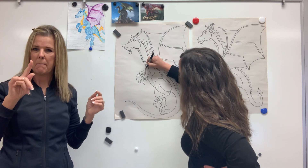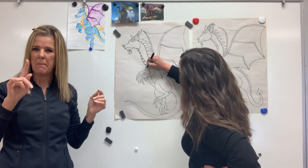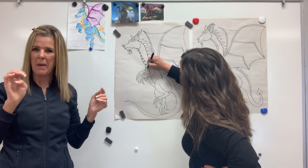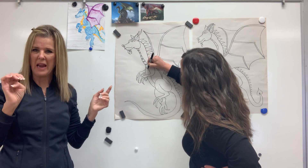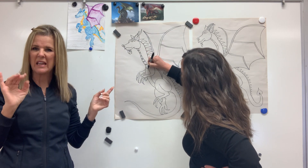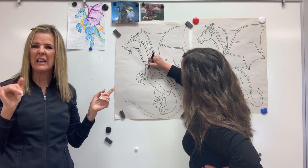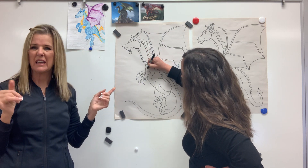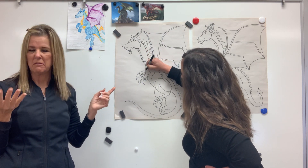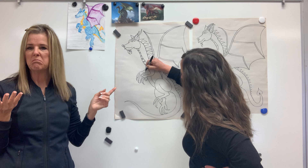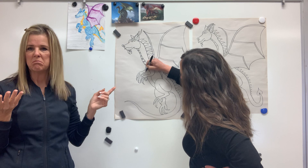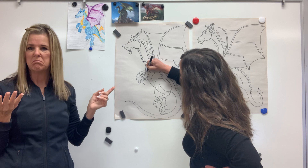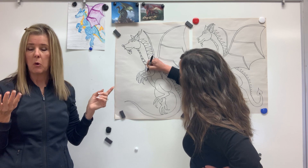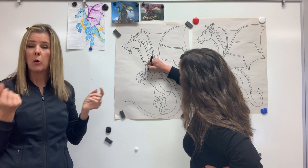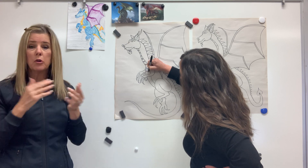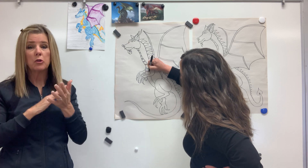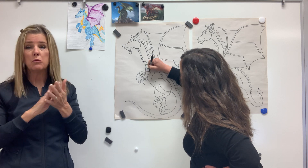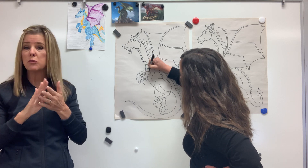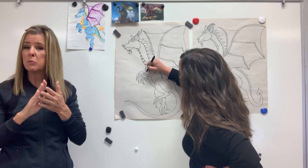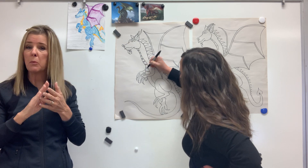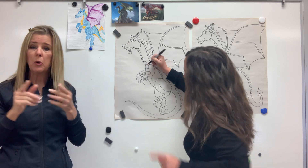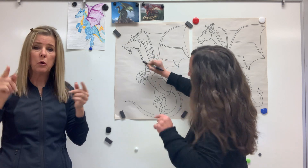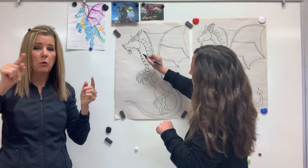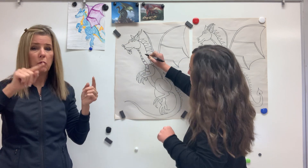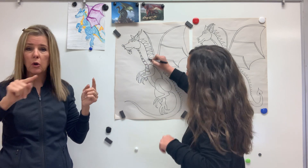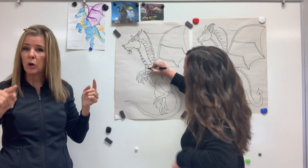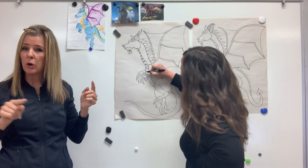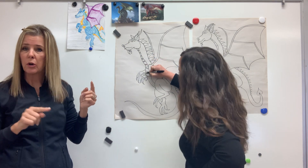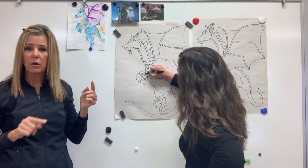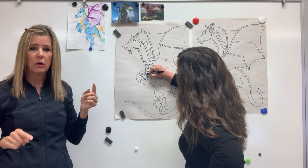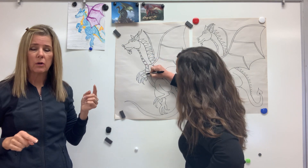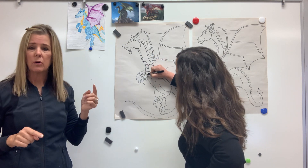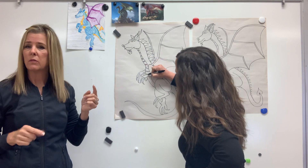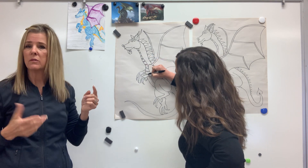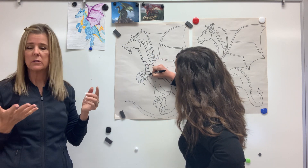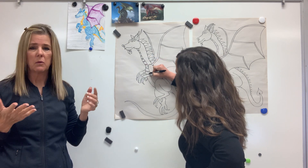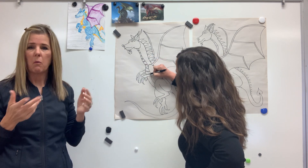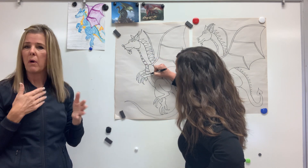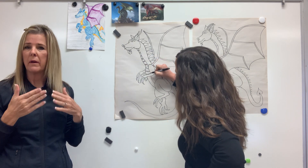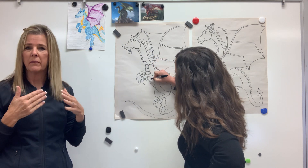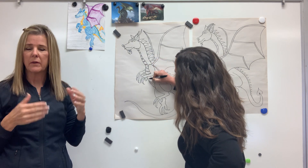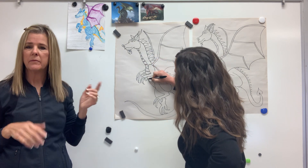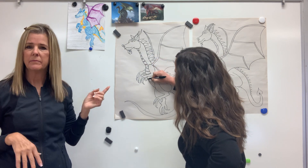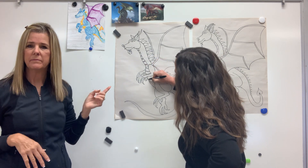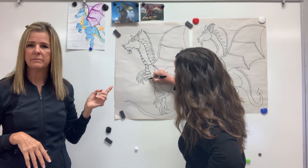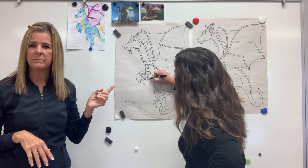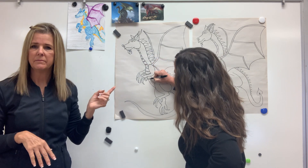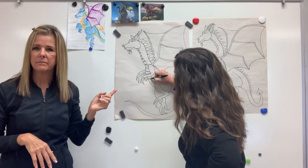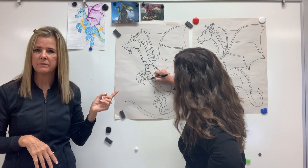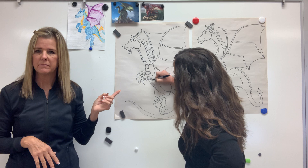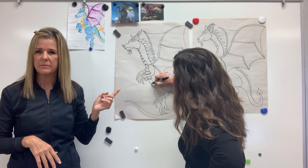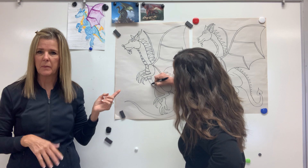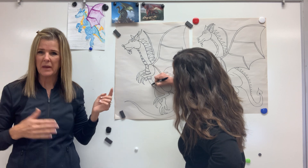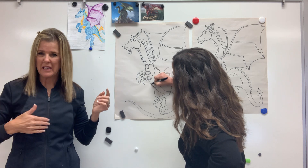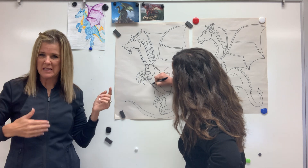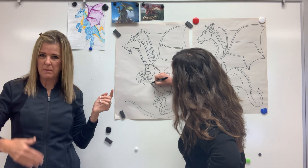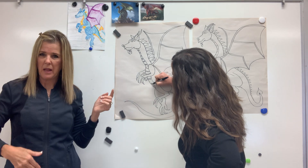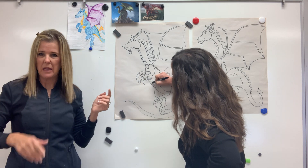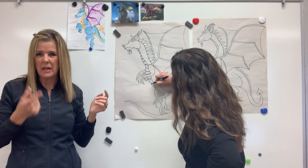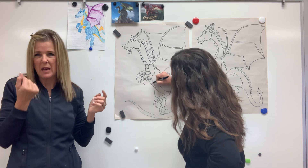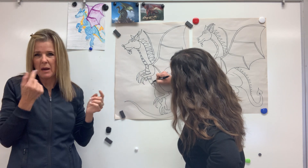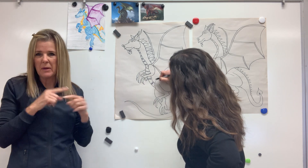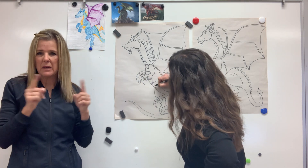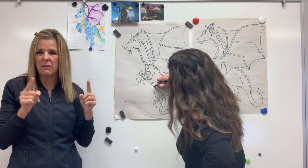You could do smooth curve lines. You could do, you know, a series, like little tiny curve lines, but I'm just gonna make his belly a little